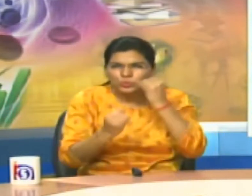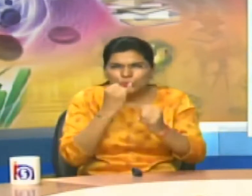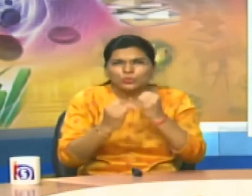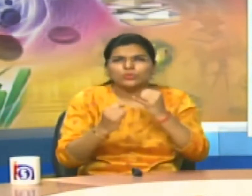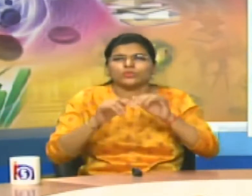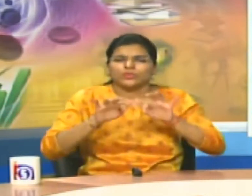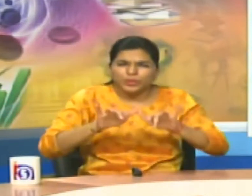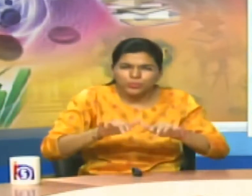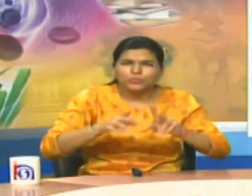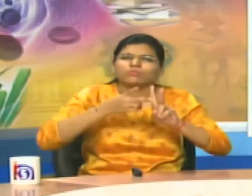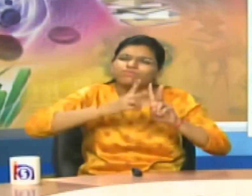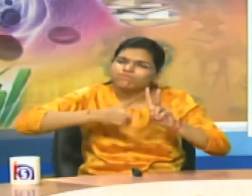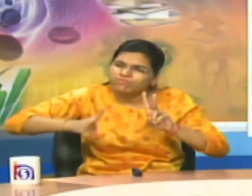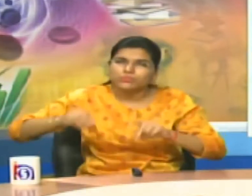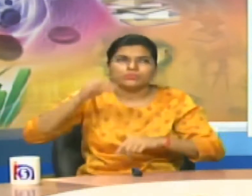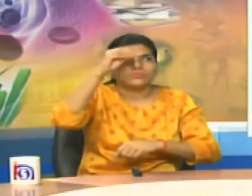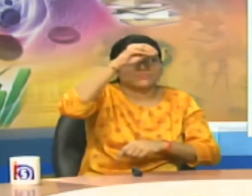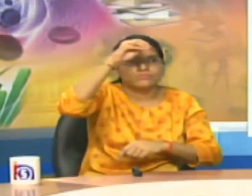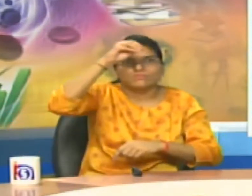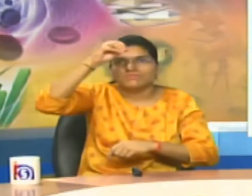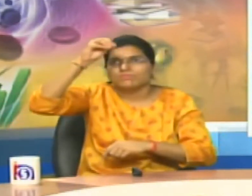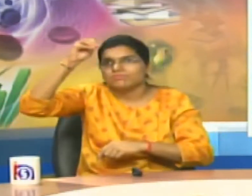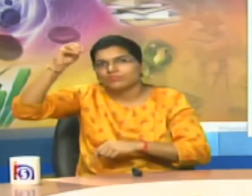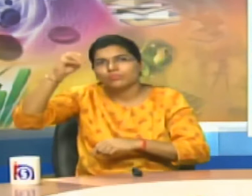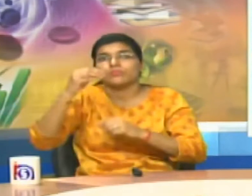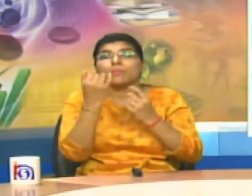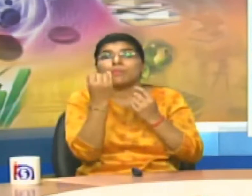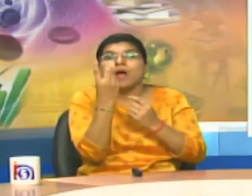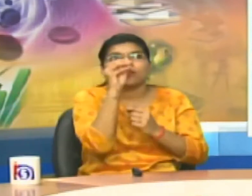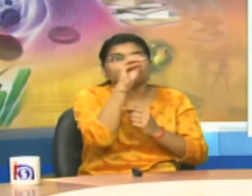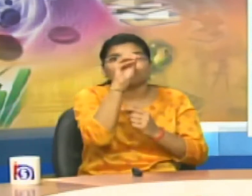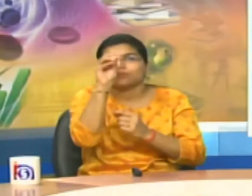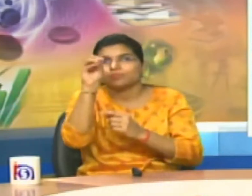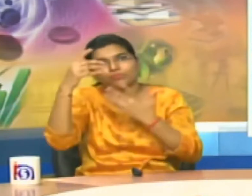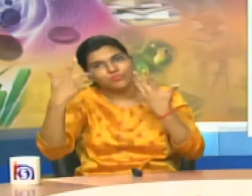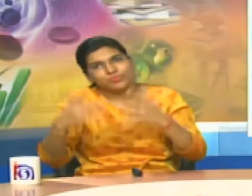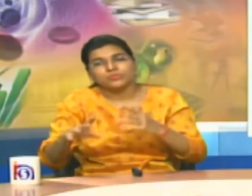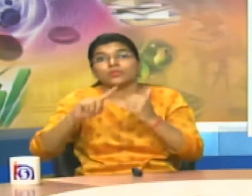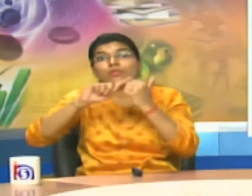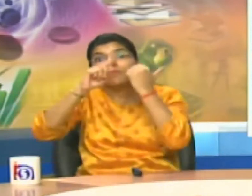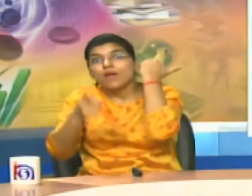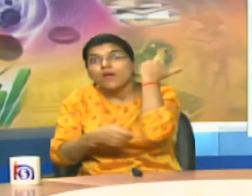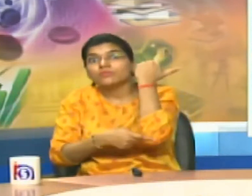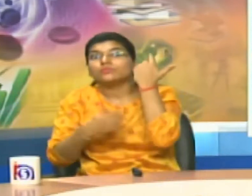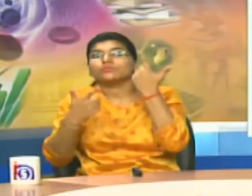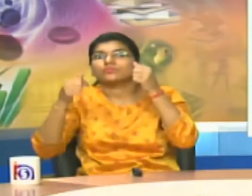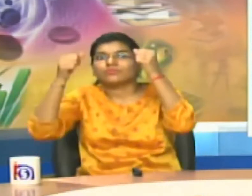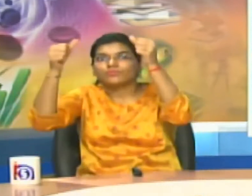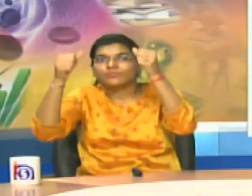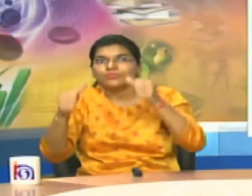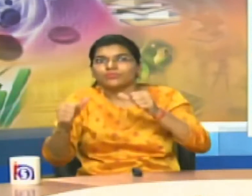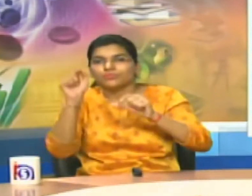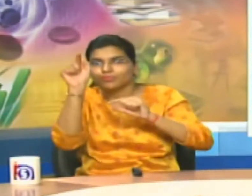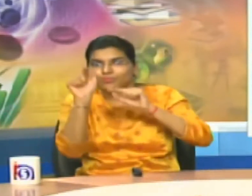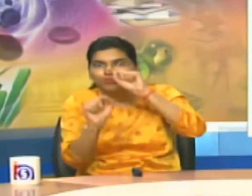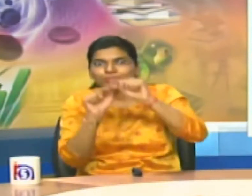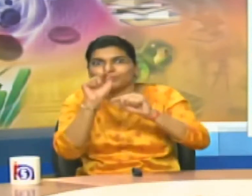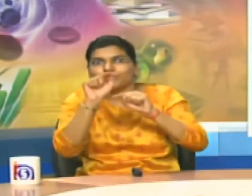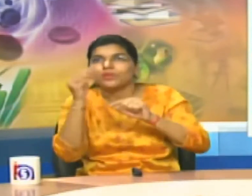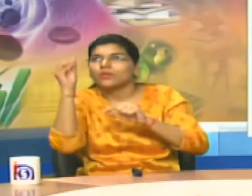In English or Hindi or any subjects, like in school there are various subjects and various marks teachers give, so that